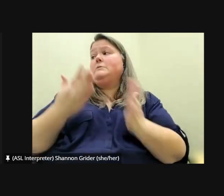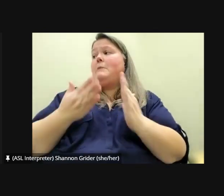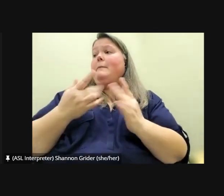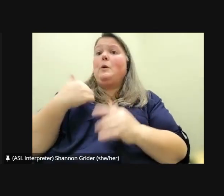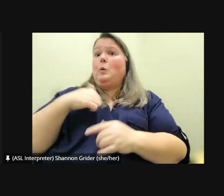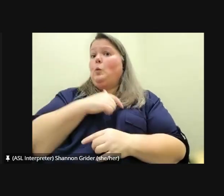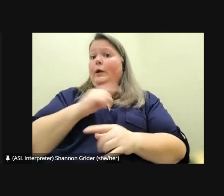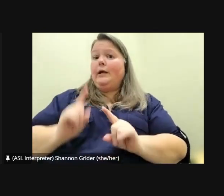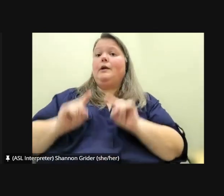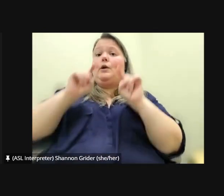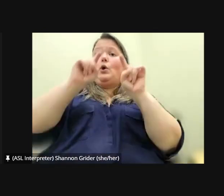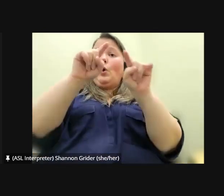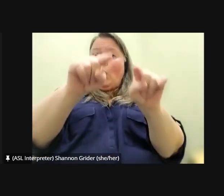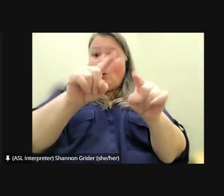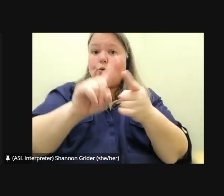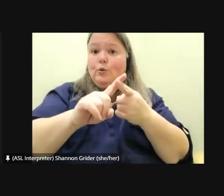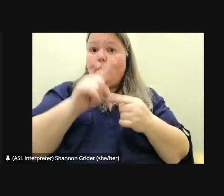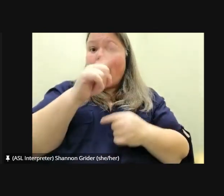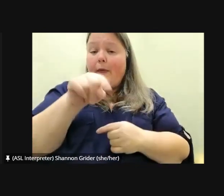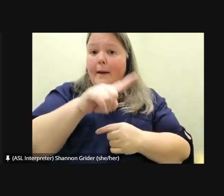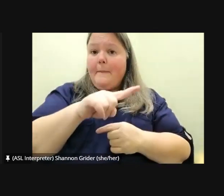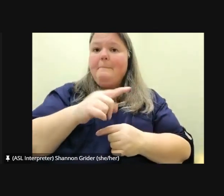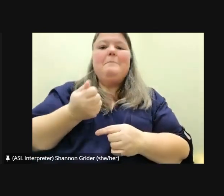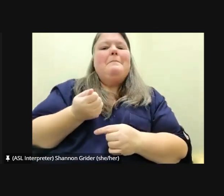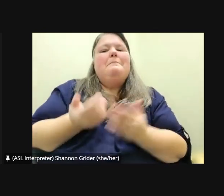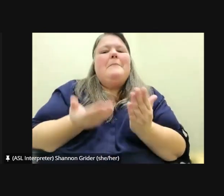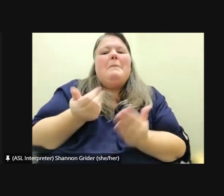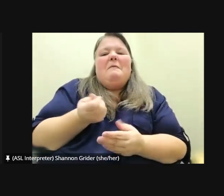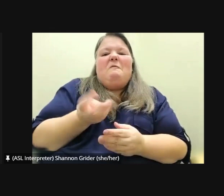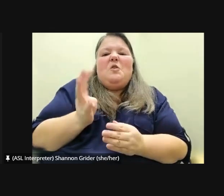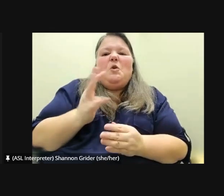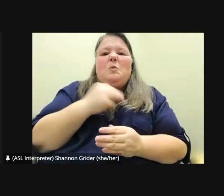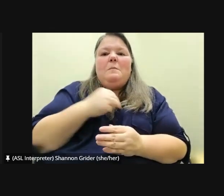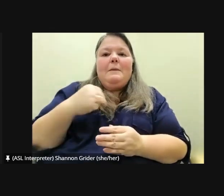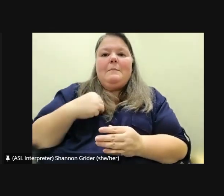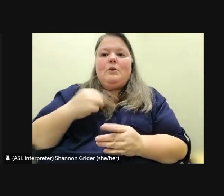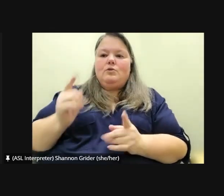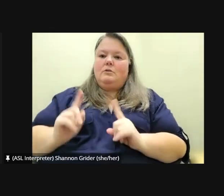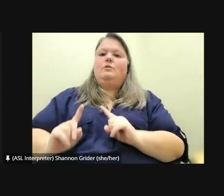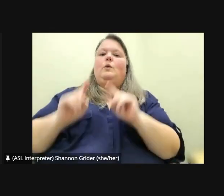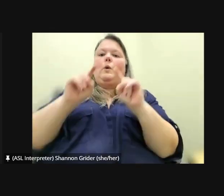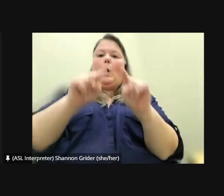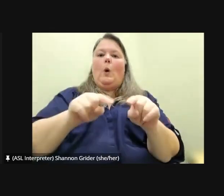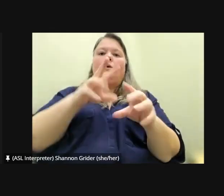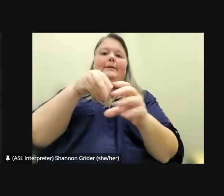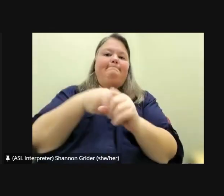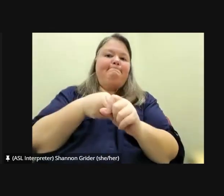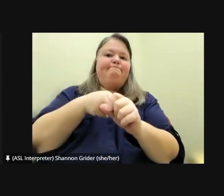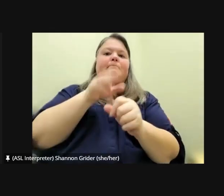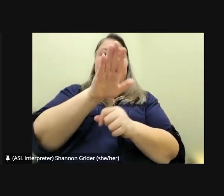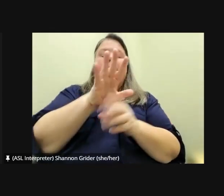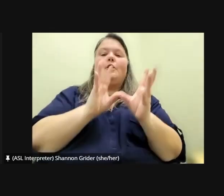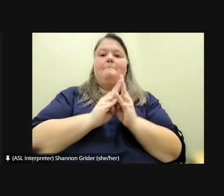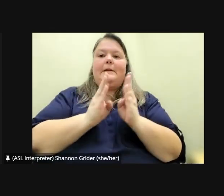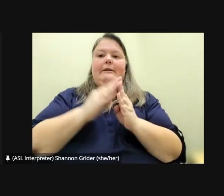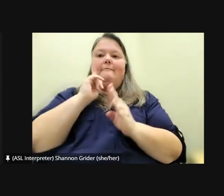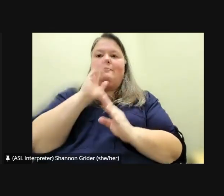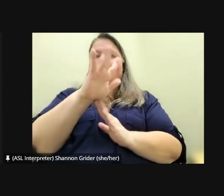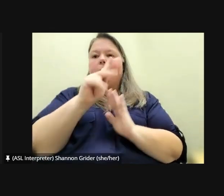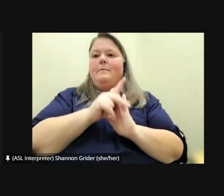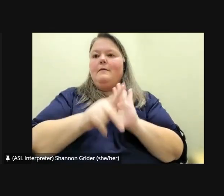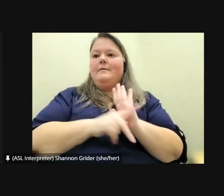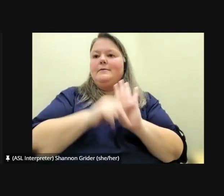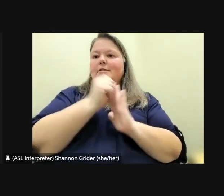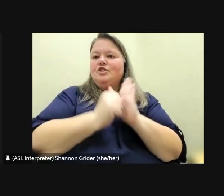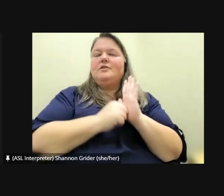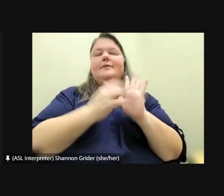want some select members here to go and attend the L3 meeting and share the current thinking on that policy agenda and really collect feedback